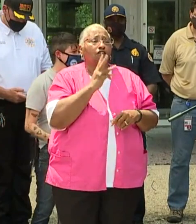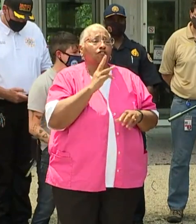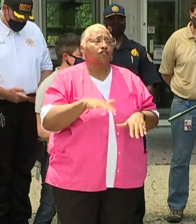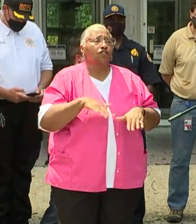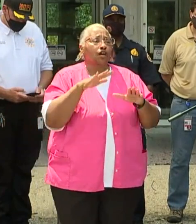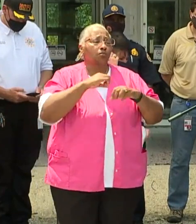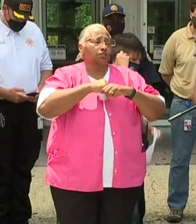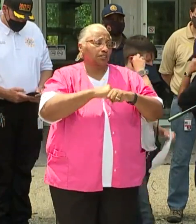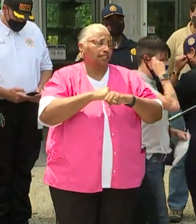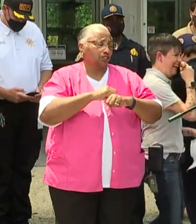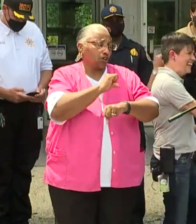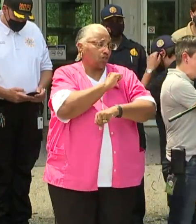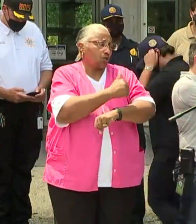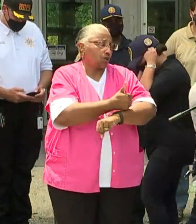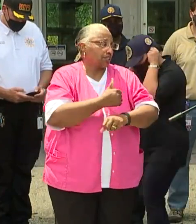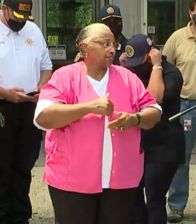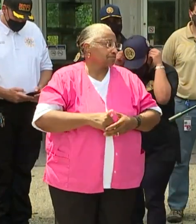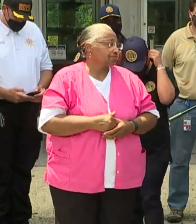Authority.